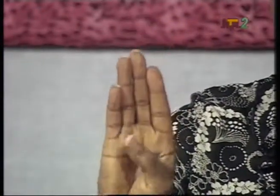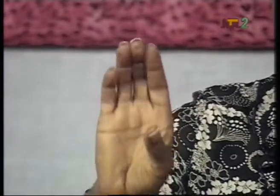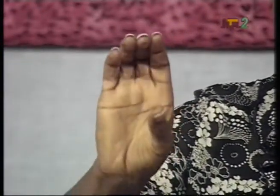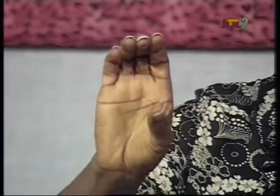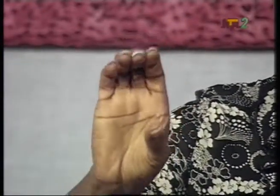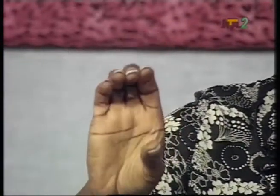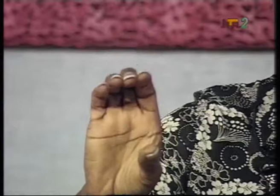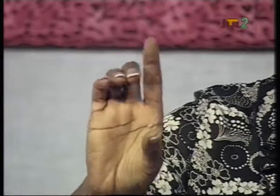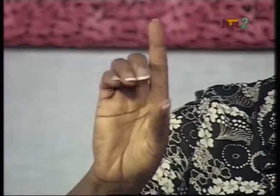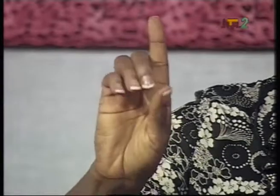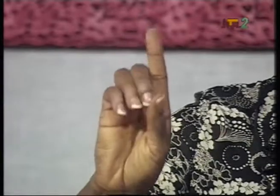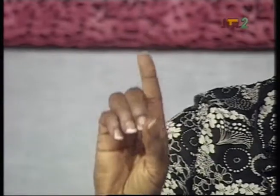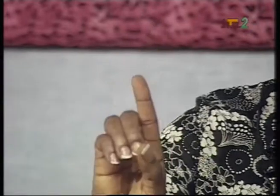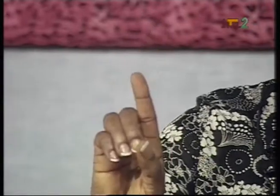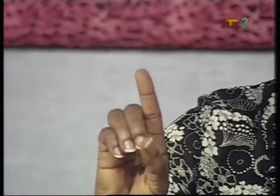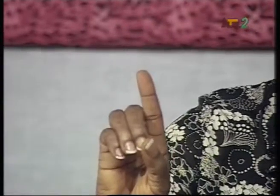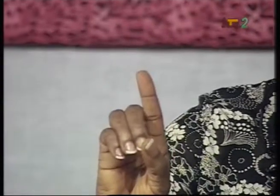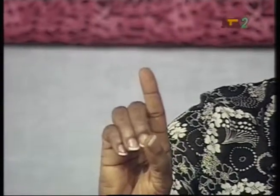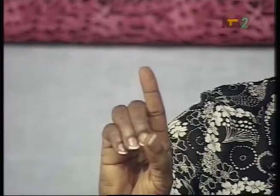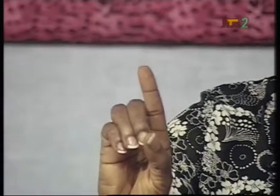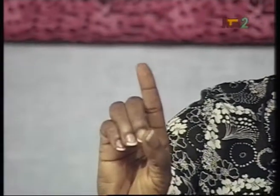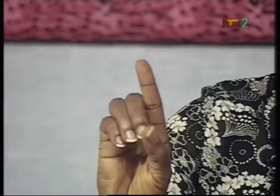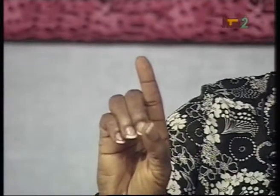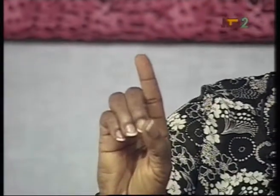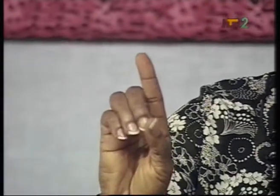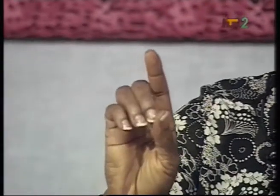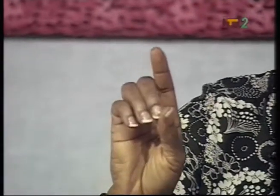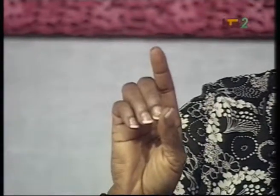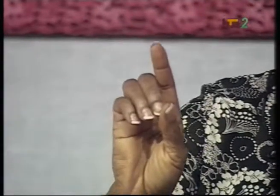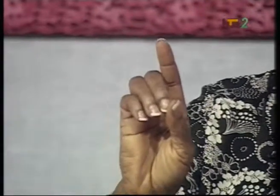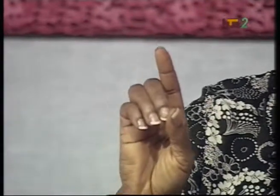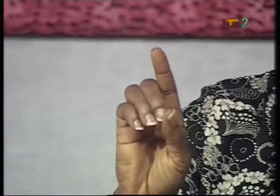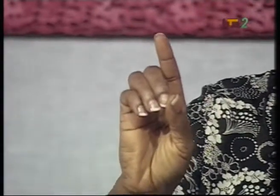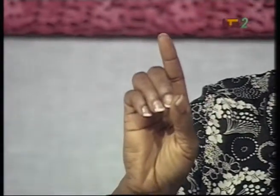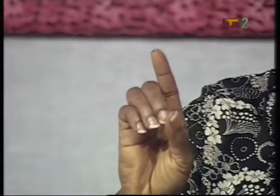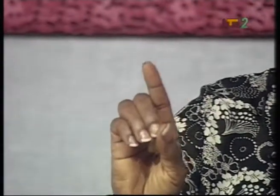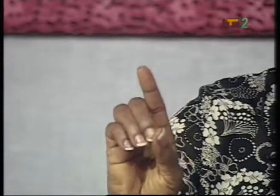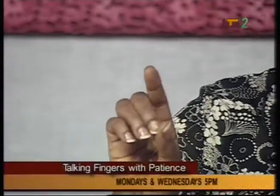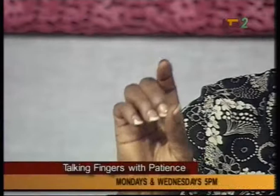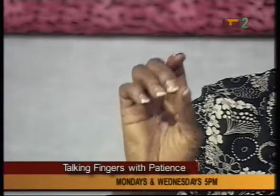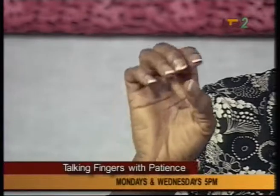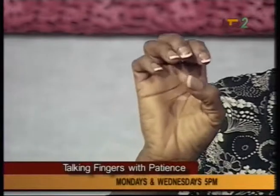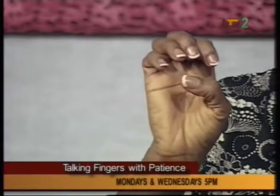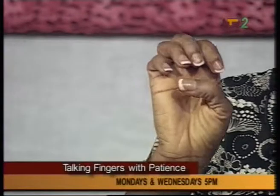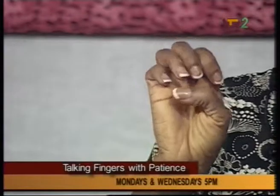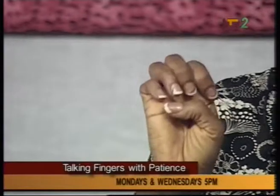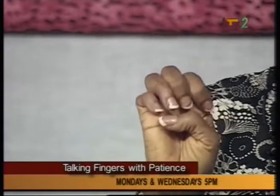and C. Then D. Then we have letter E. This